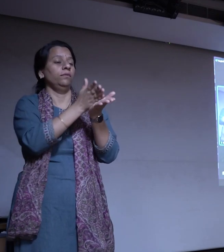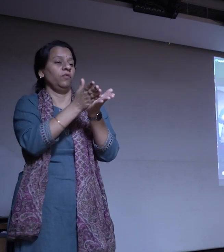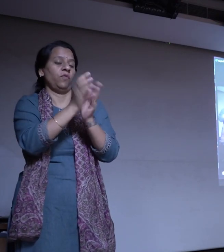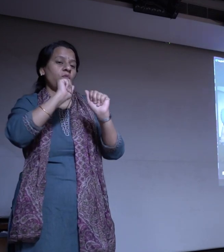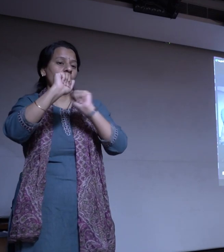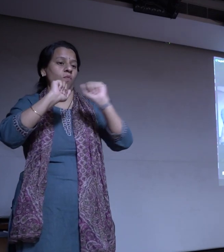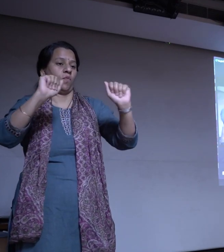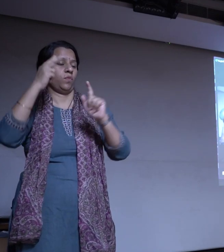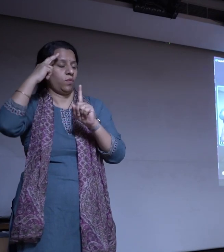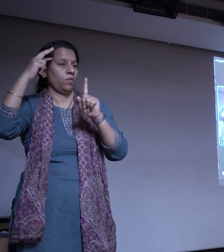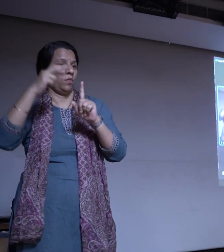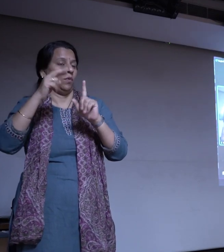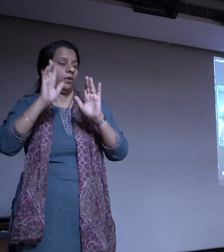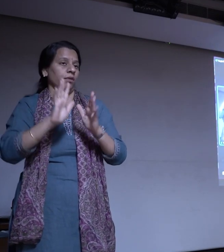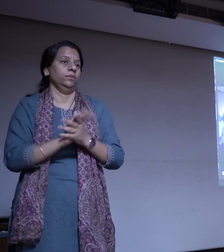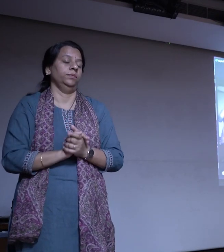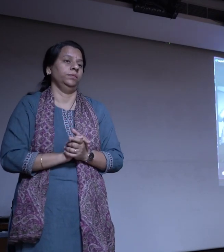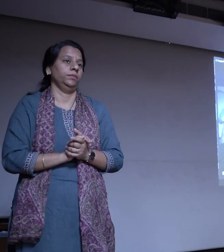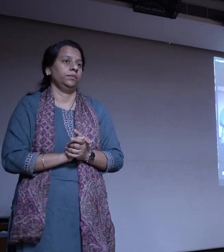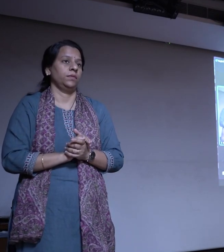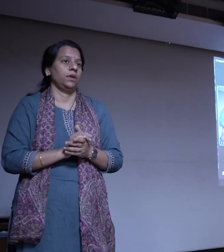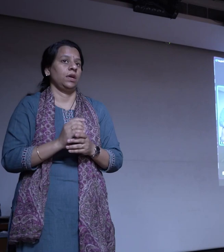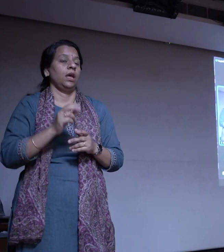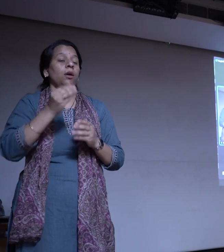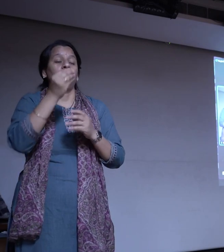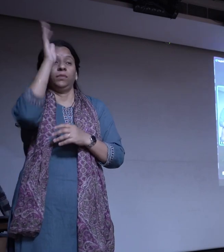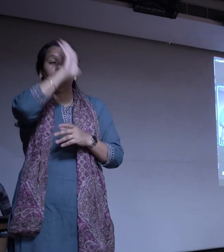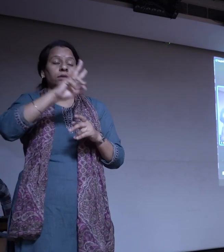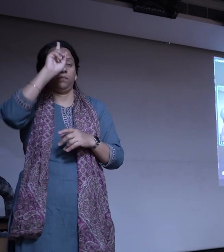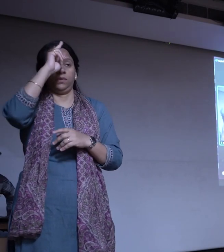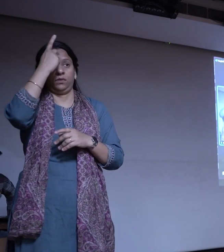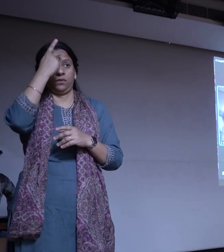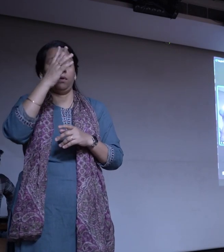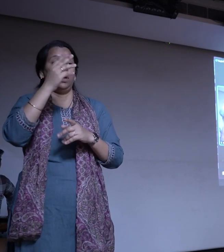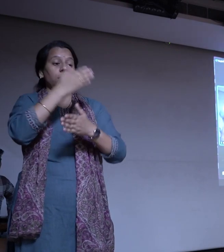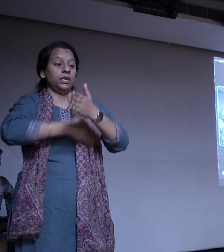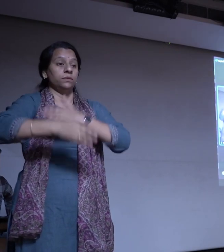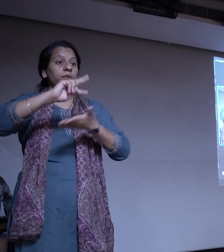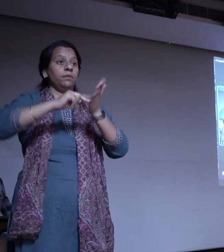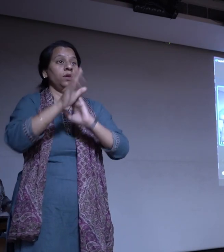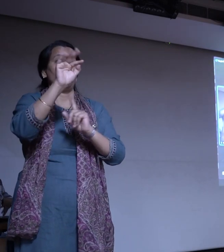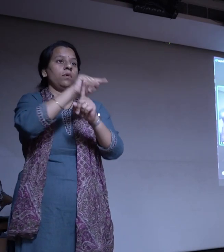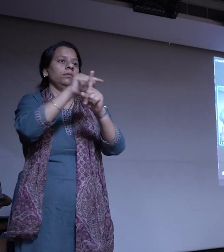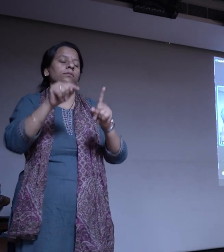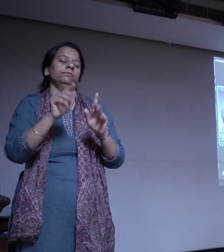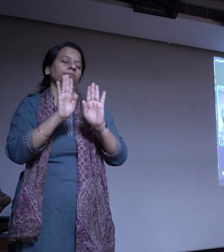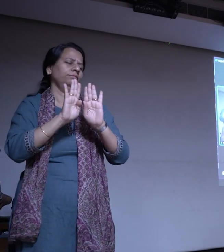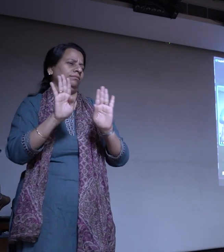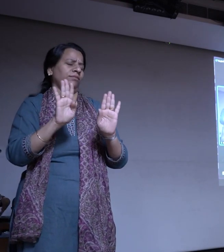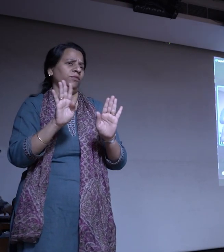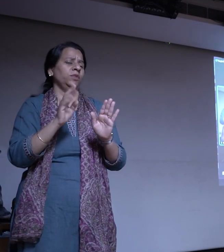that plus in India there is a misconception the disability means 40% minimum that's only